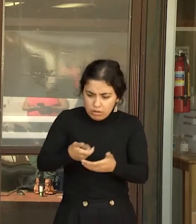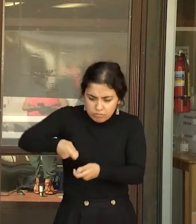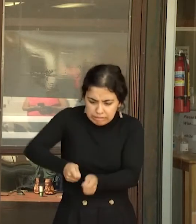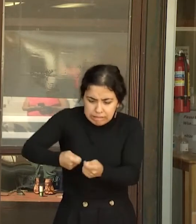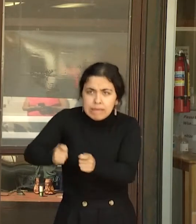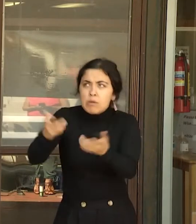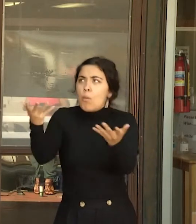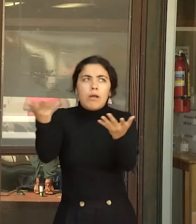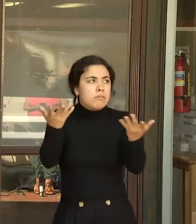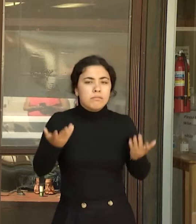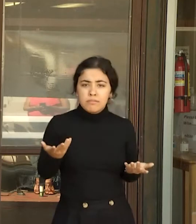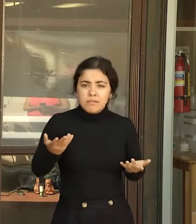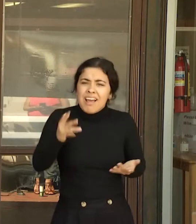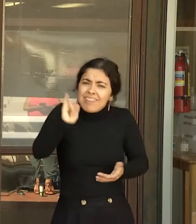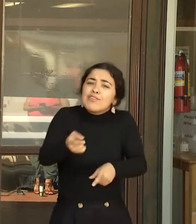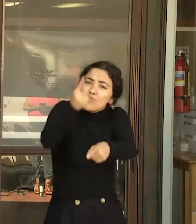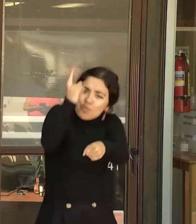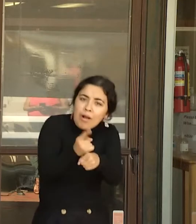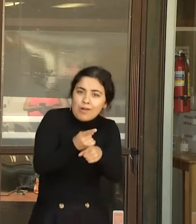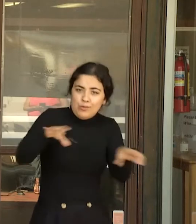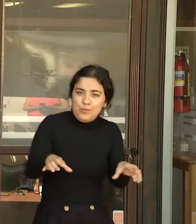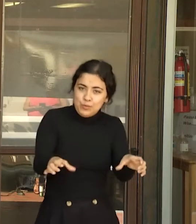I believe that was the right thing.